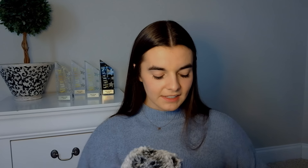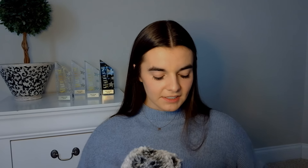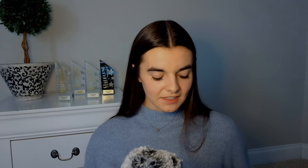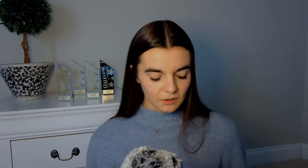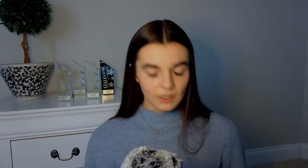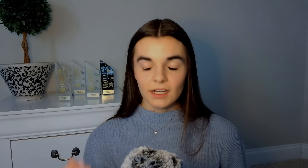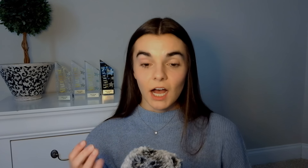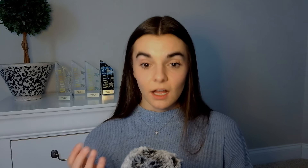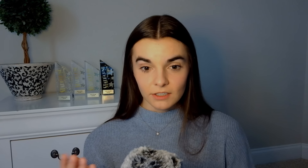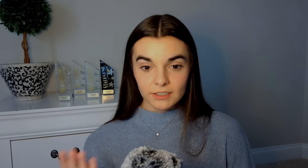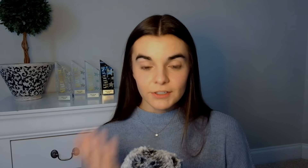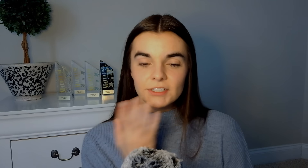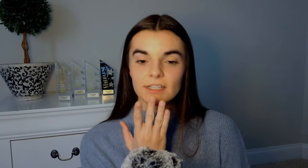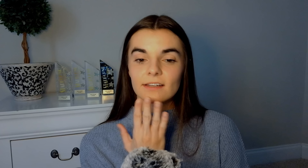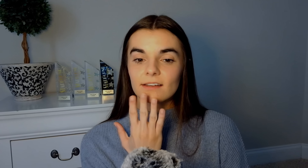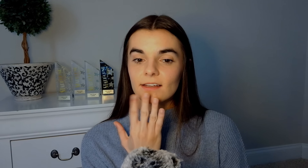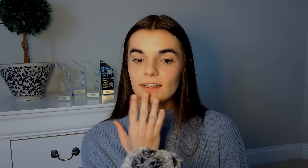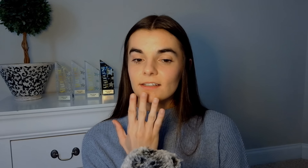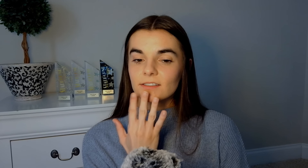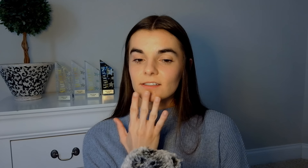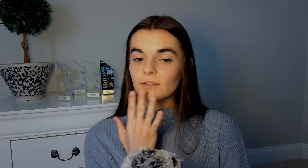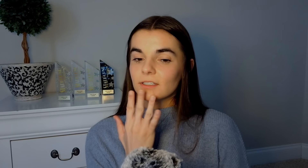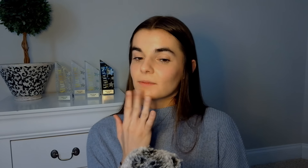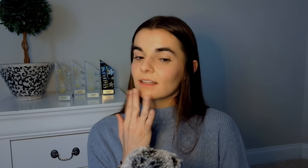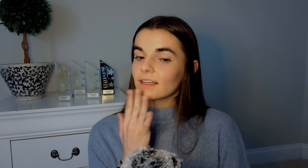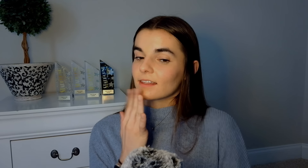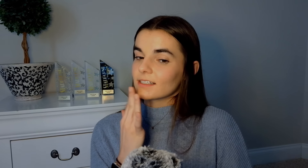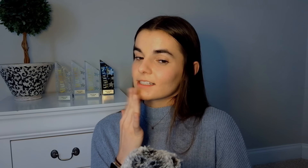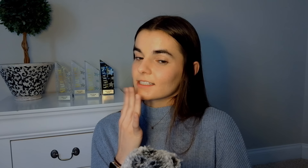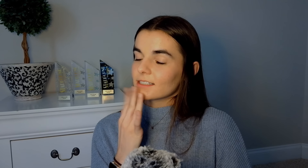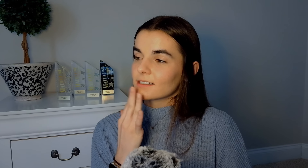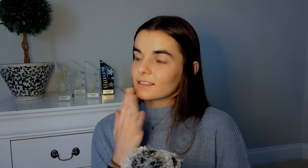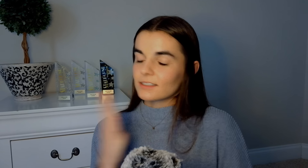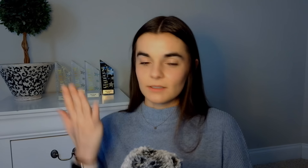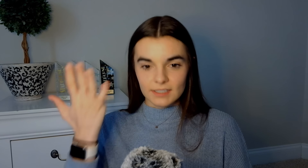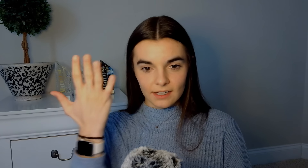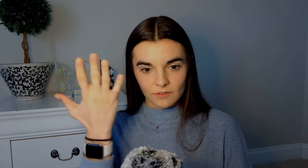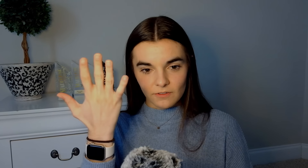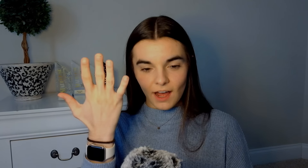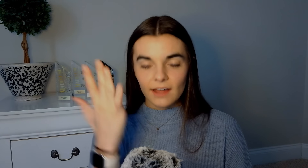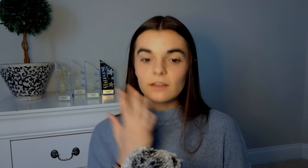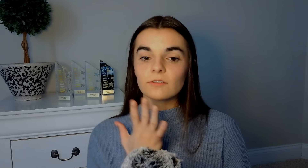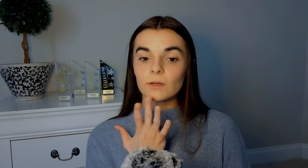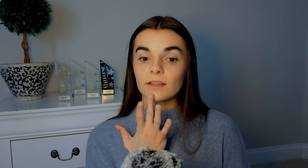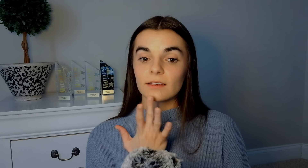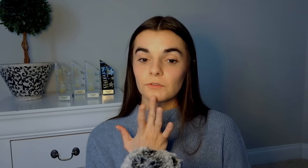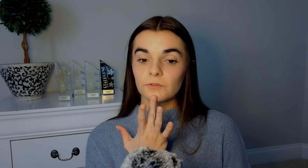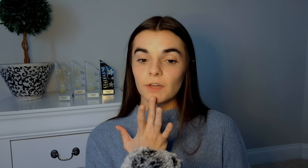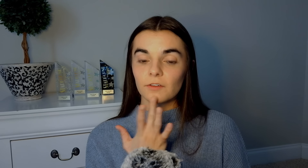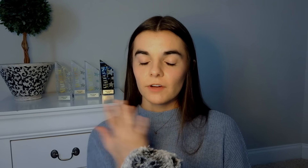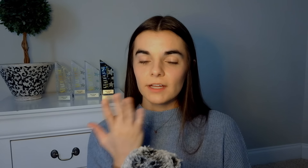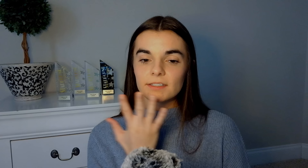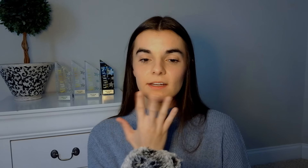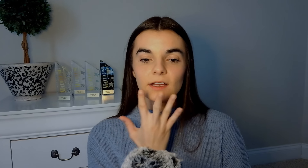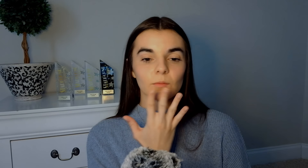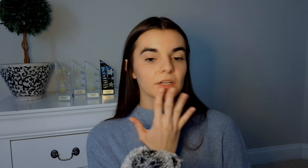So colors is going to be like this. So it's like a 5 or like favorite, but you're